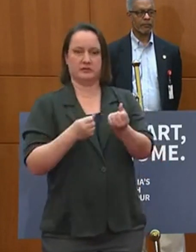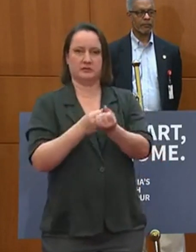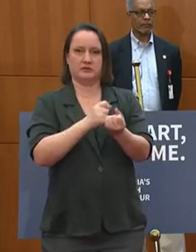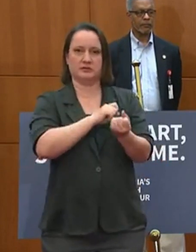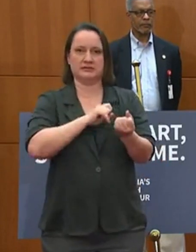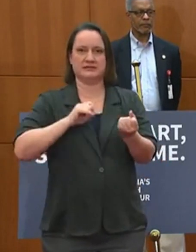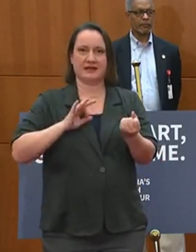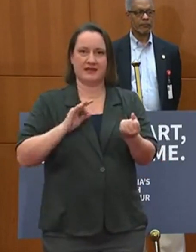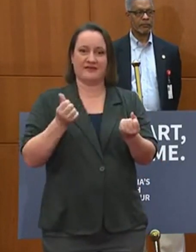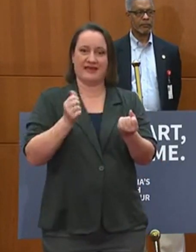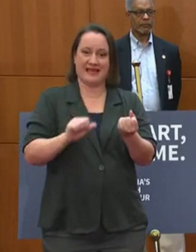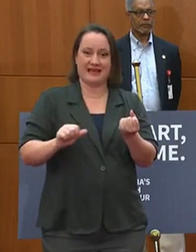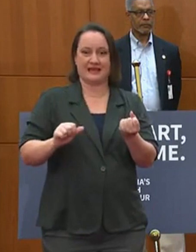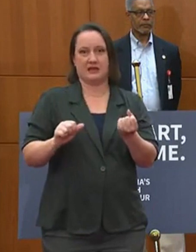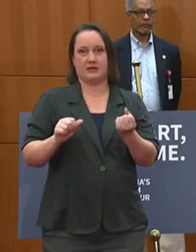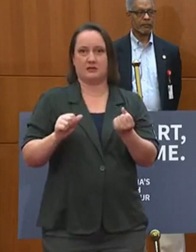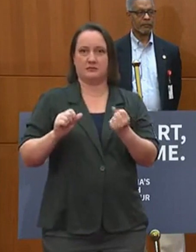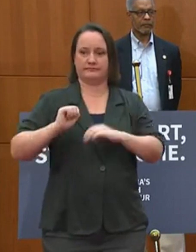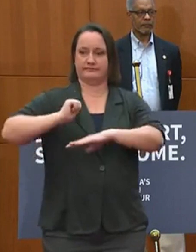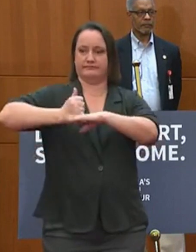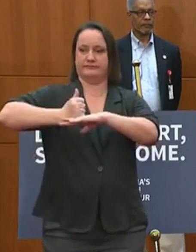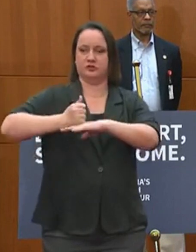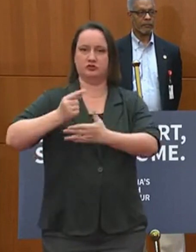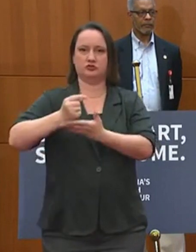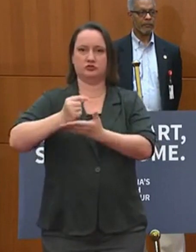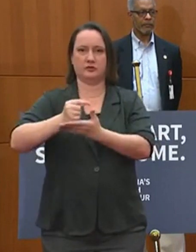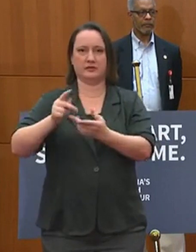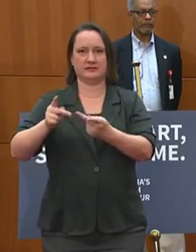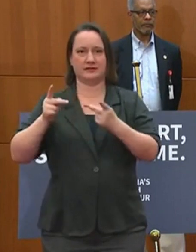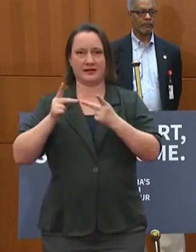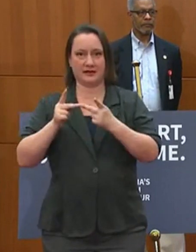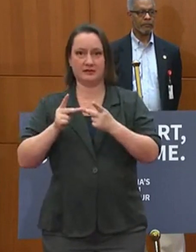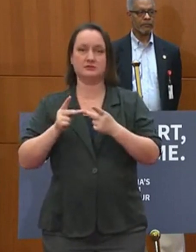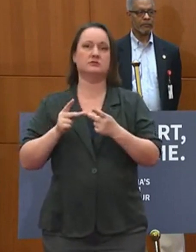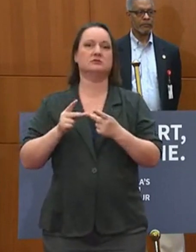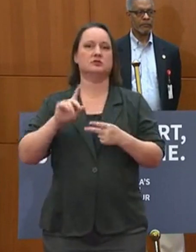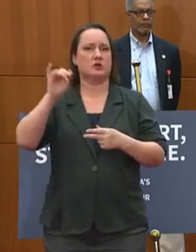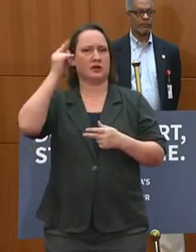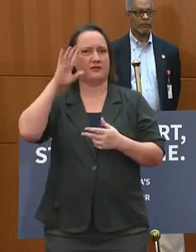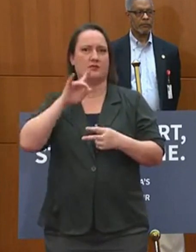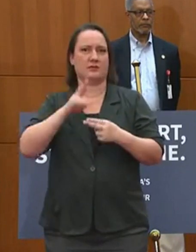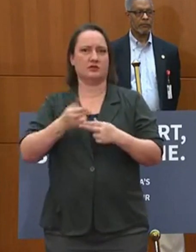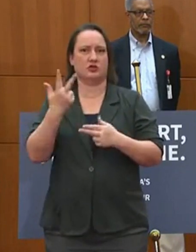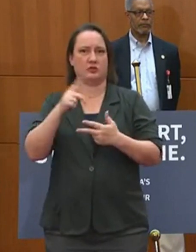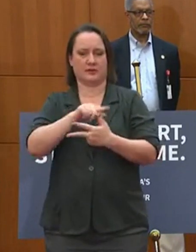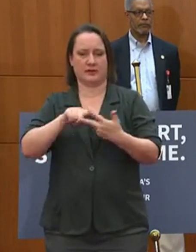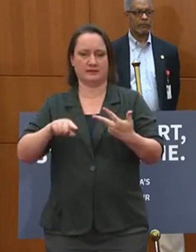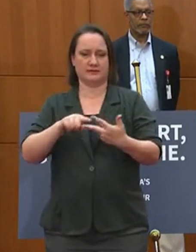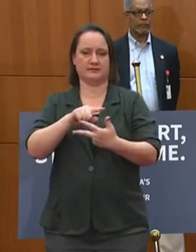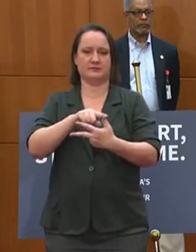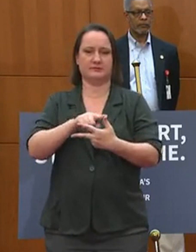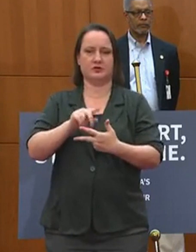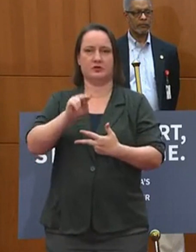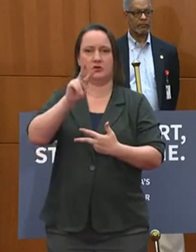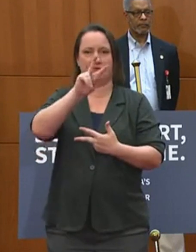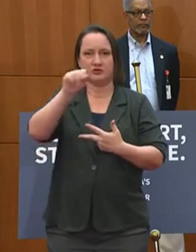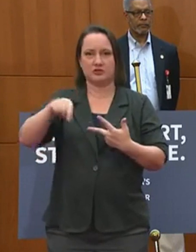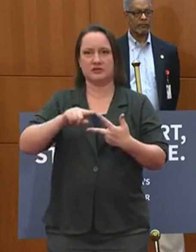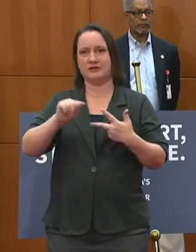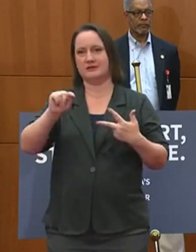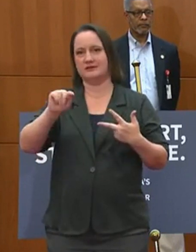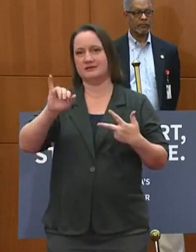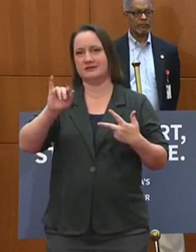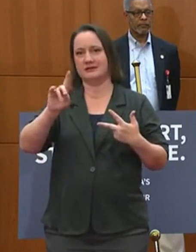treatment sites. So the governor outlined that we are in the process of looking at Northern Virginia, here around Richmond, as well as in Tidewater,